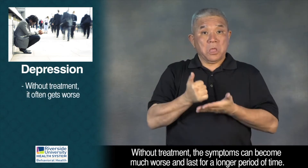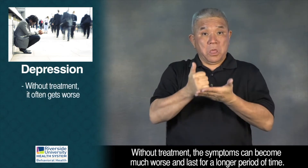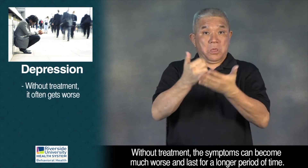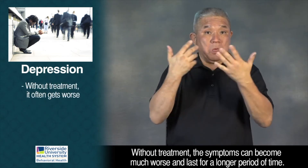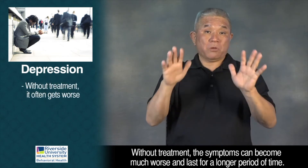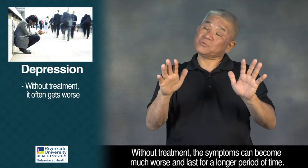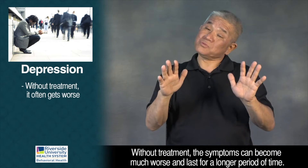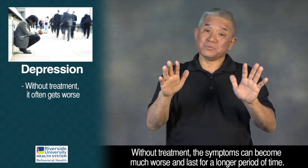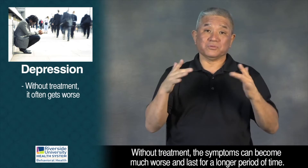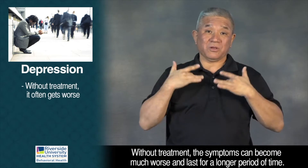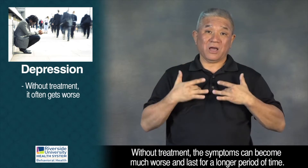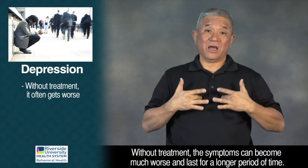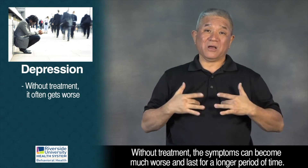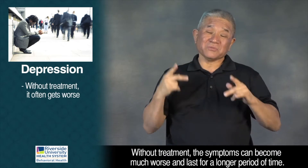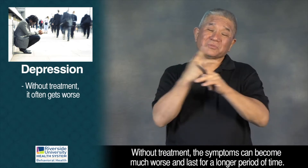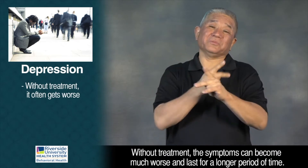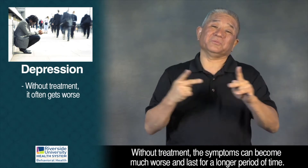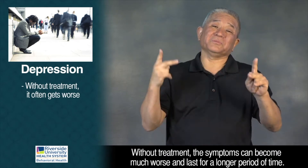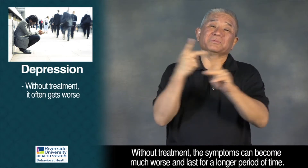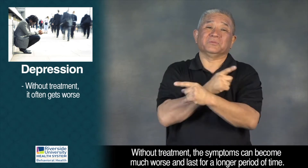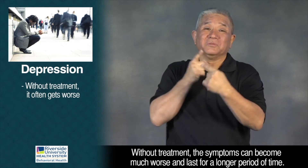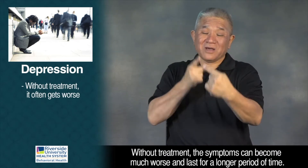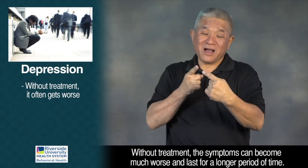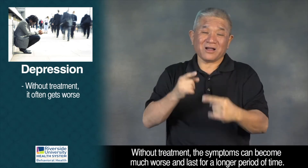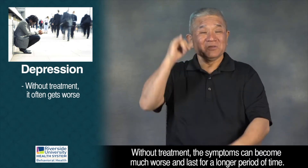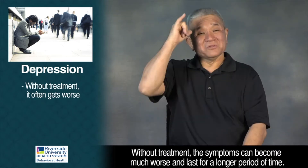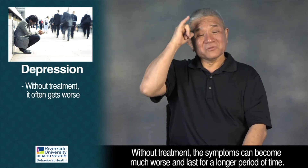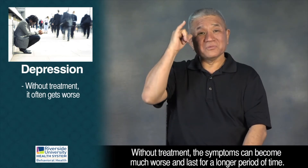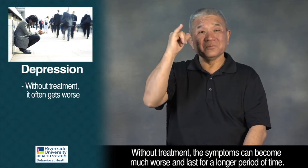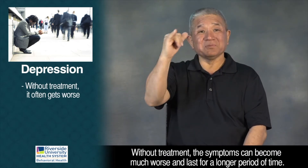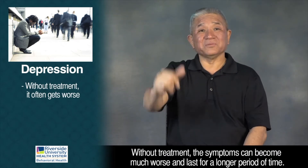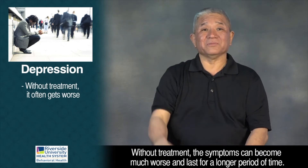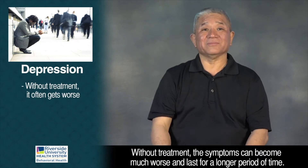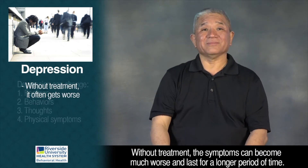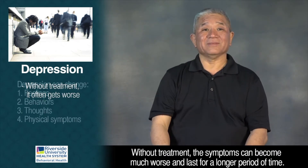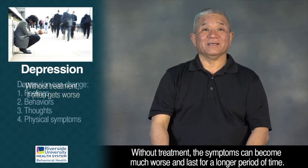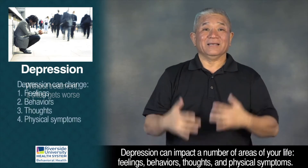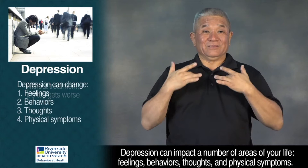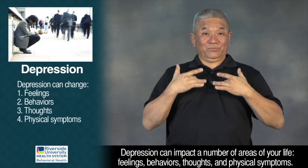Without treatment, the symptoms can become much worse and last for a longer period of time.